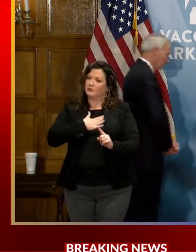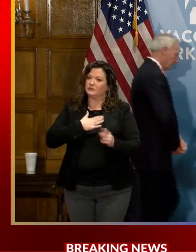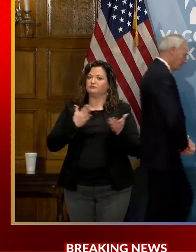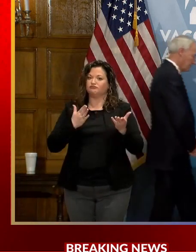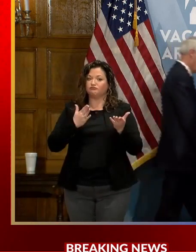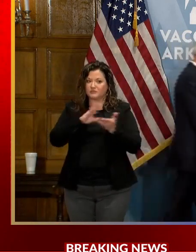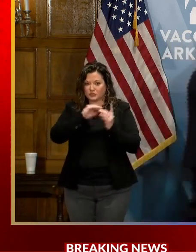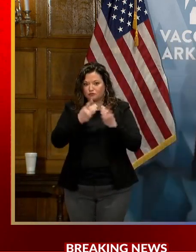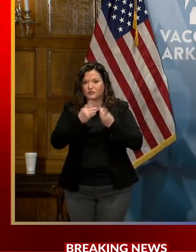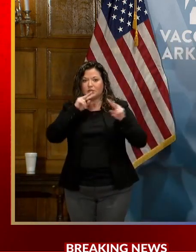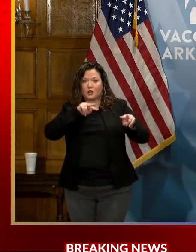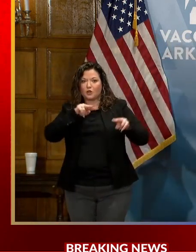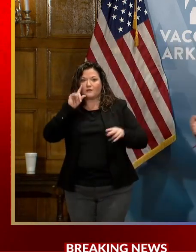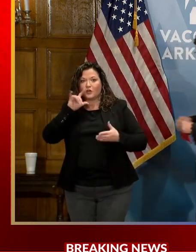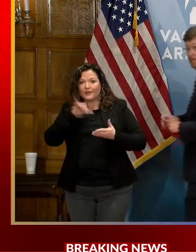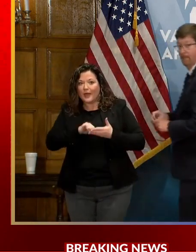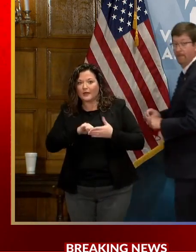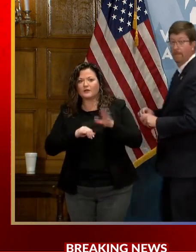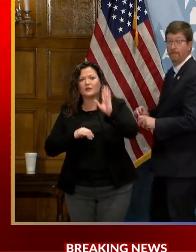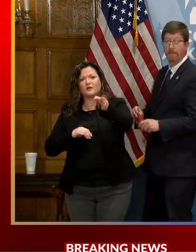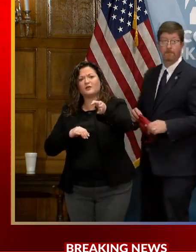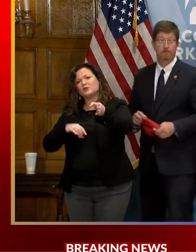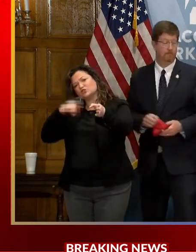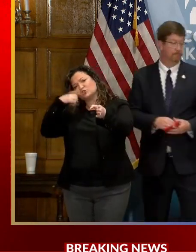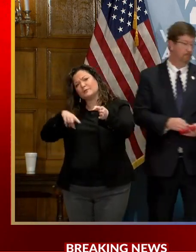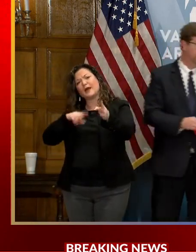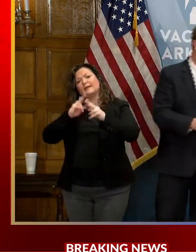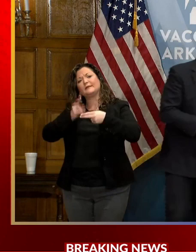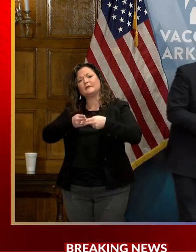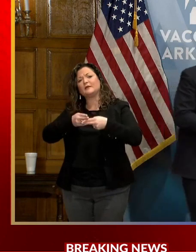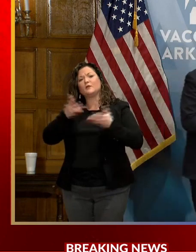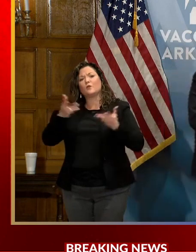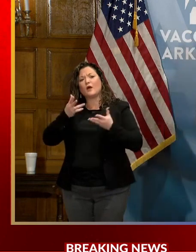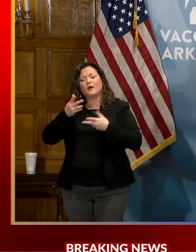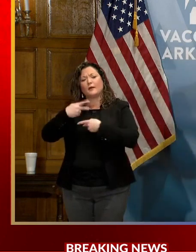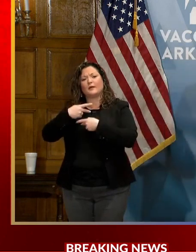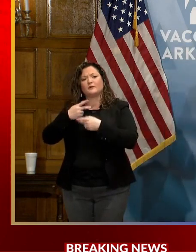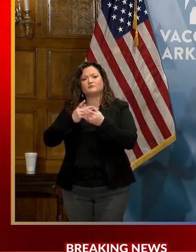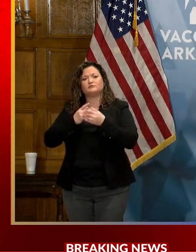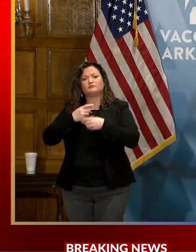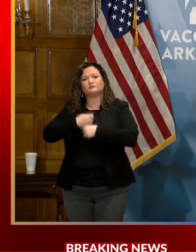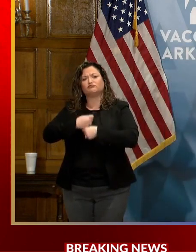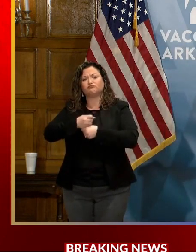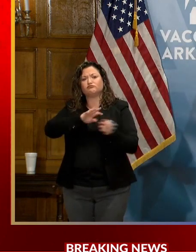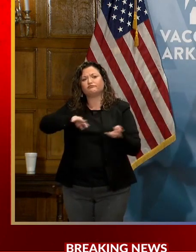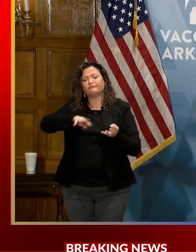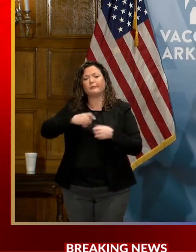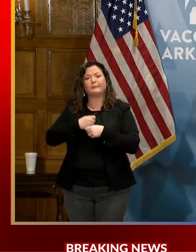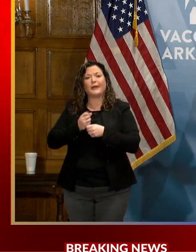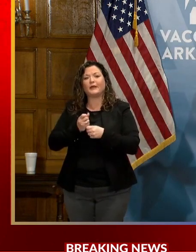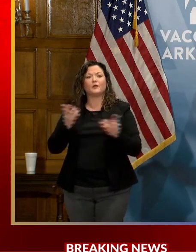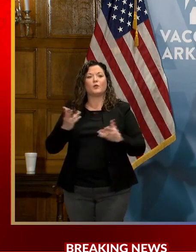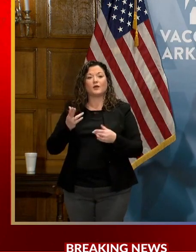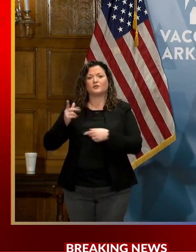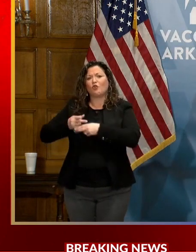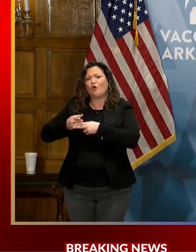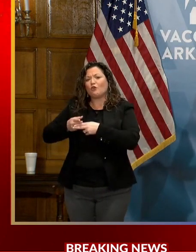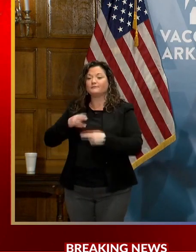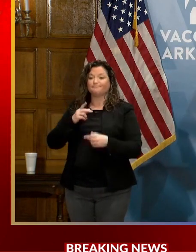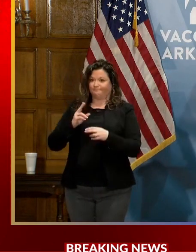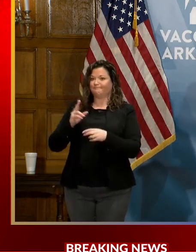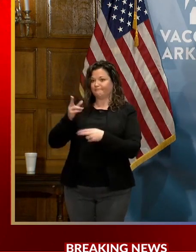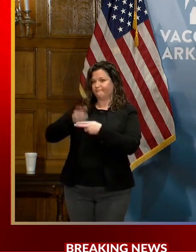their needs. Can you name that plant that's in Mountain Home that's making those masks for us? They're called the Masketeers.